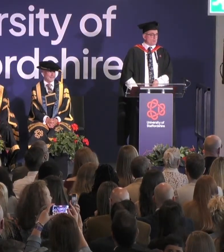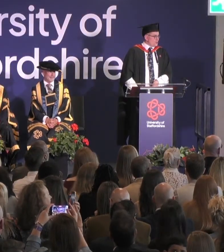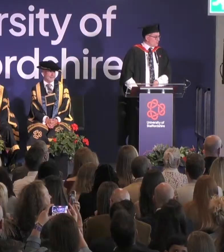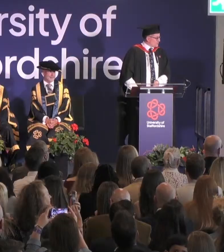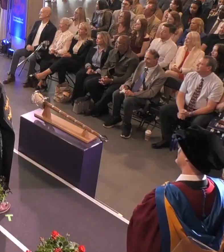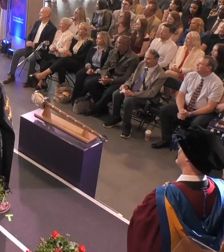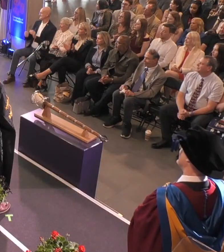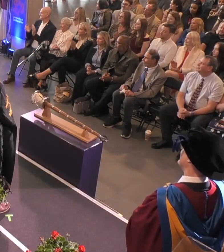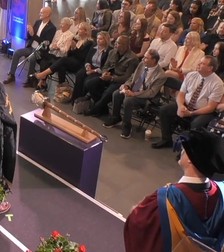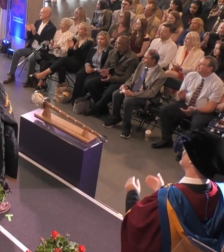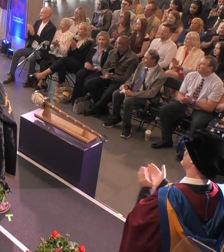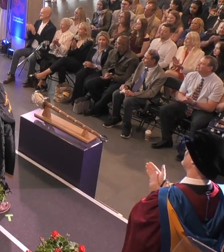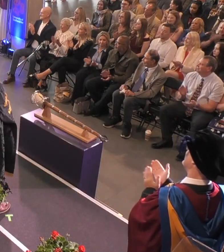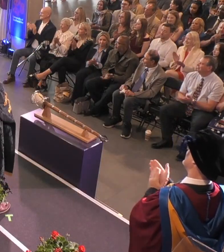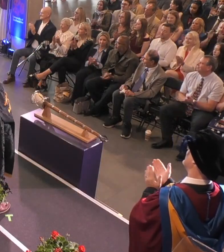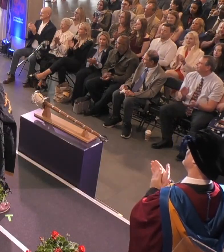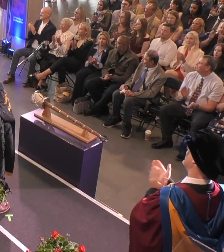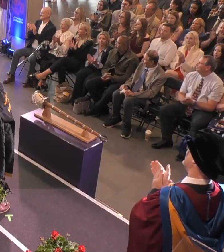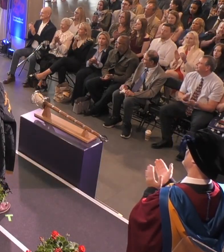Chelsea Bruce.